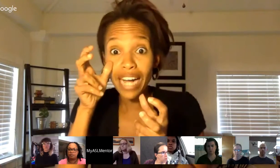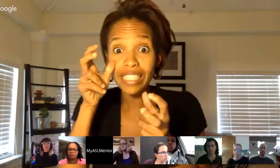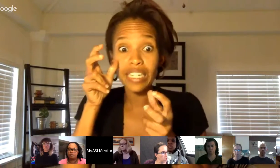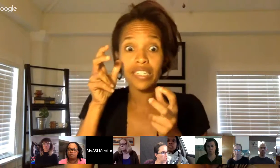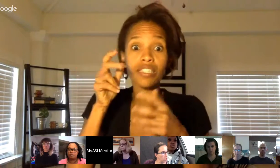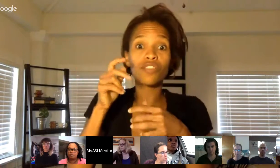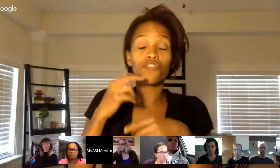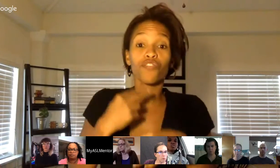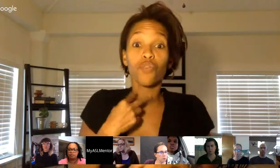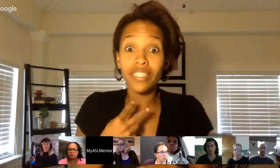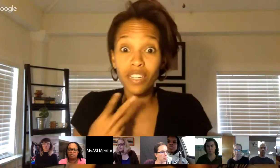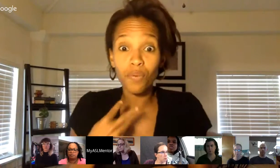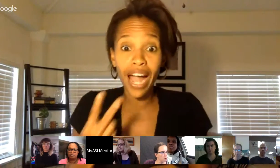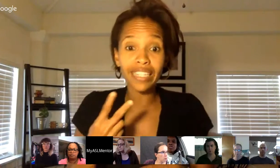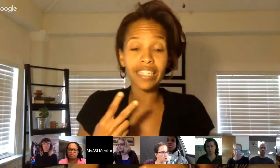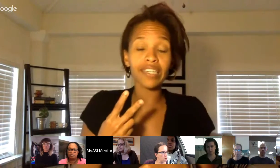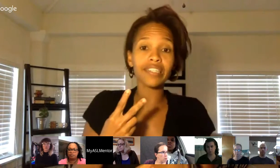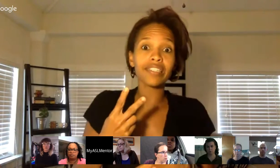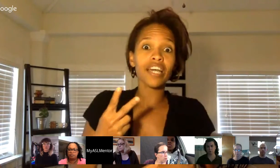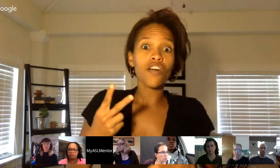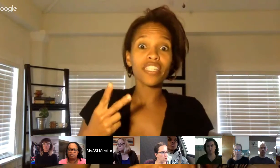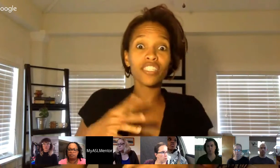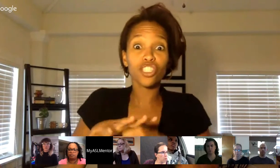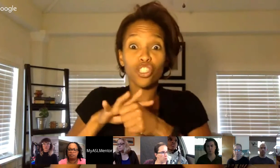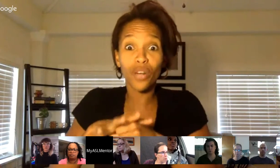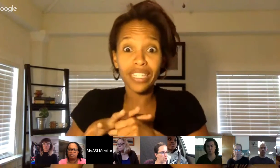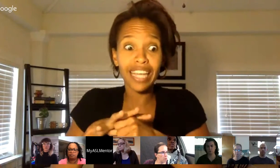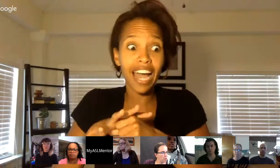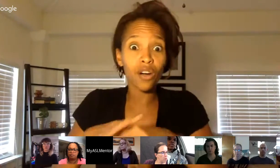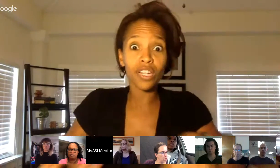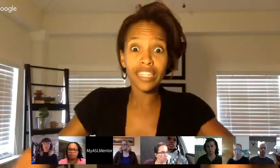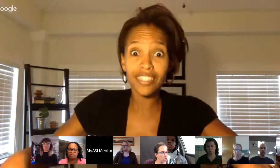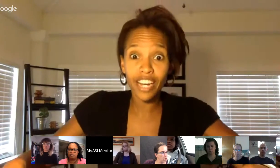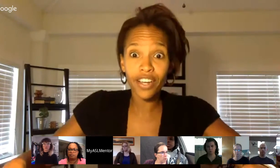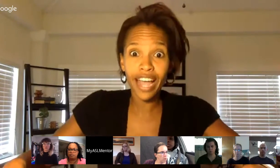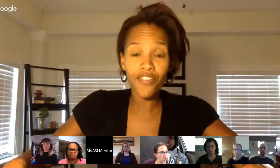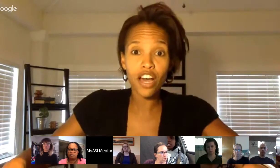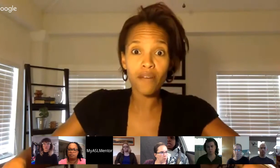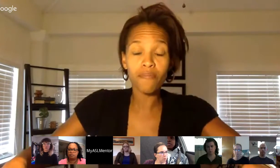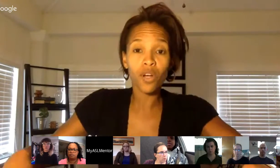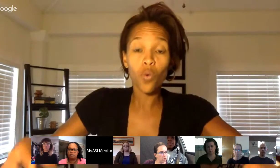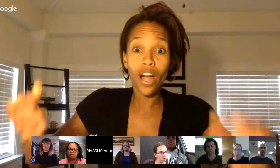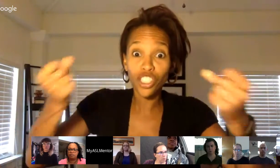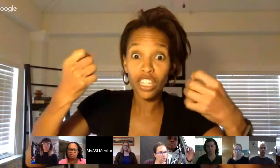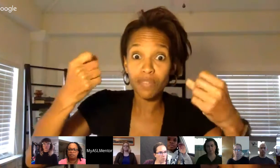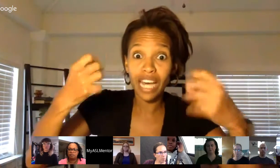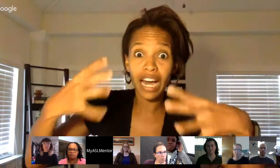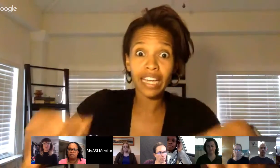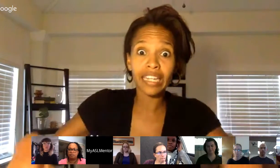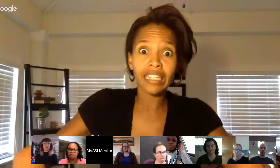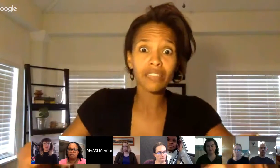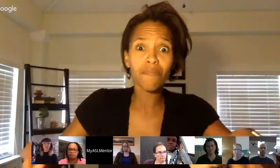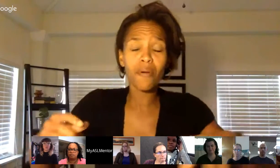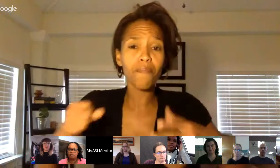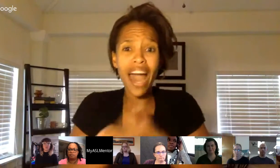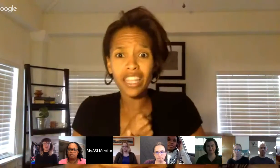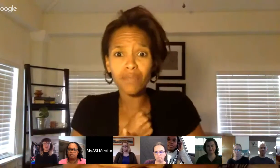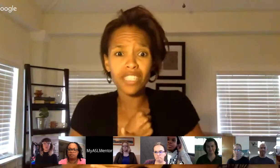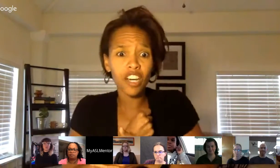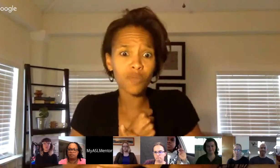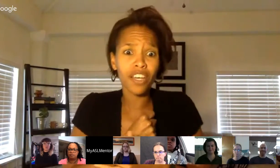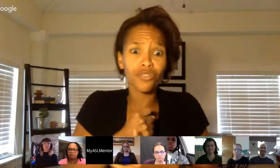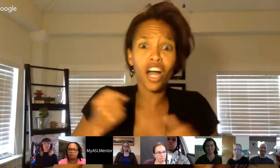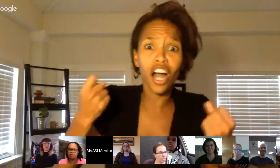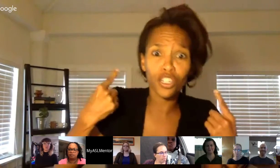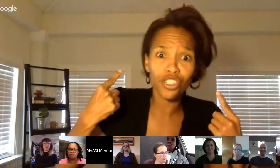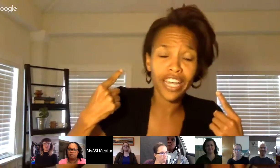receptive practice, for voicing practice. It's this stressed out, staring at them, watching them sign, mad at